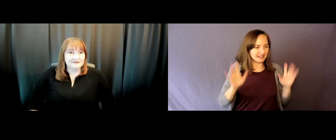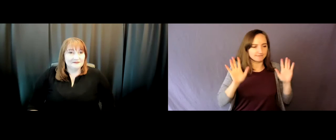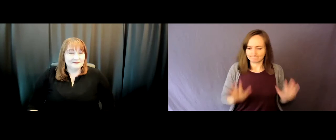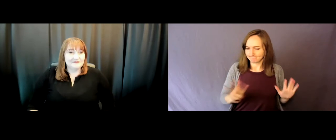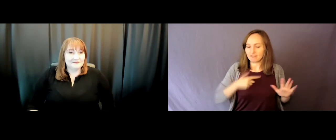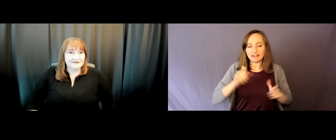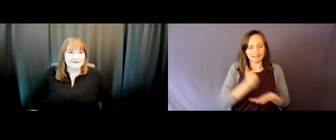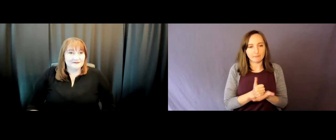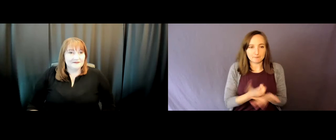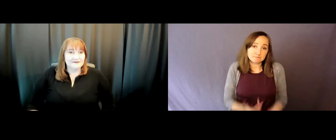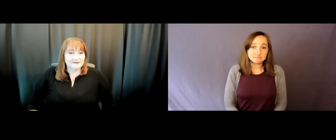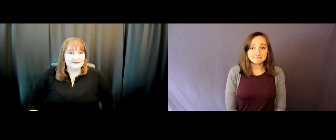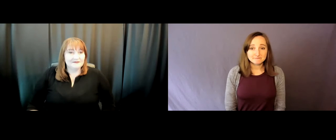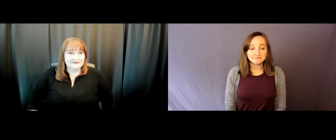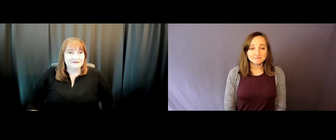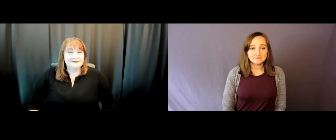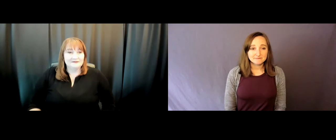need assistance. Okay.